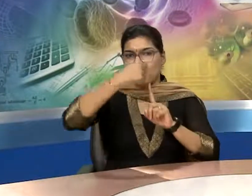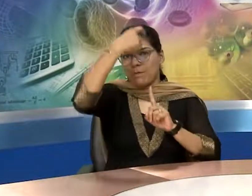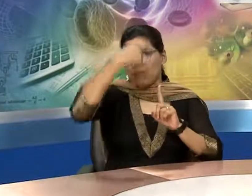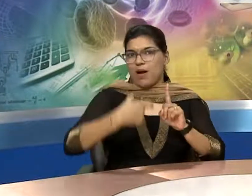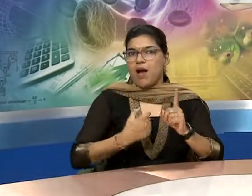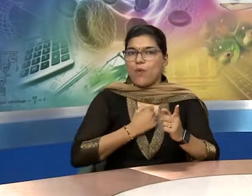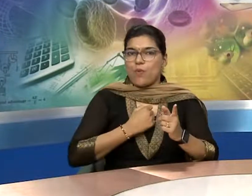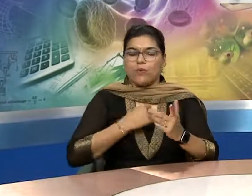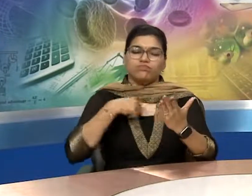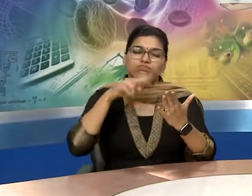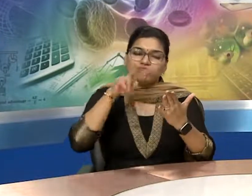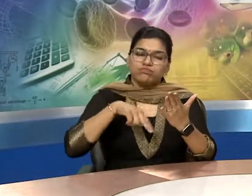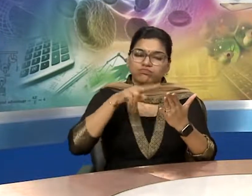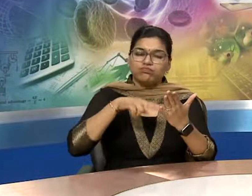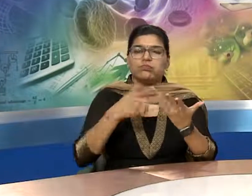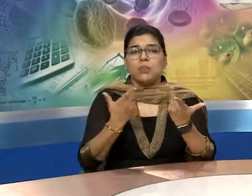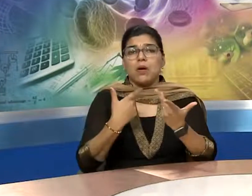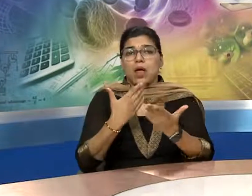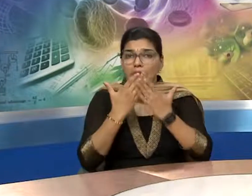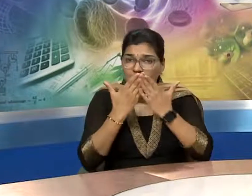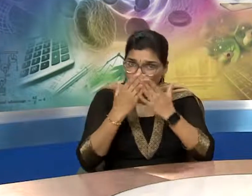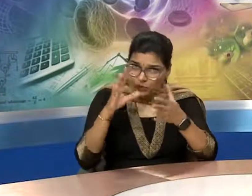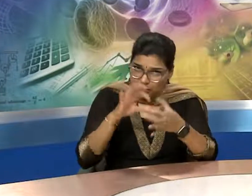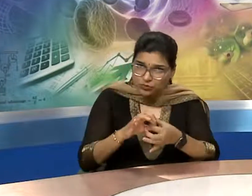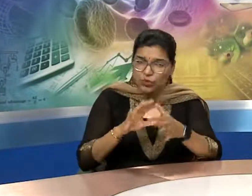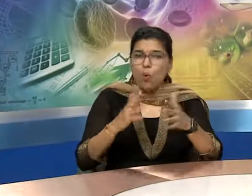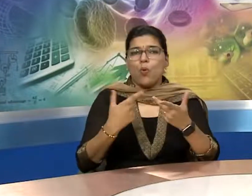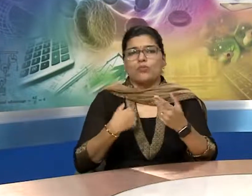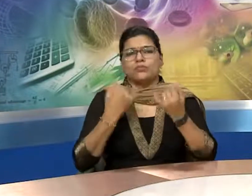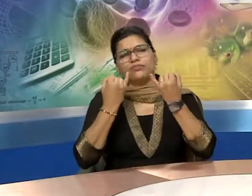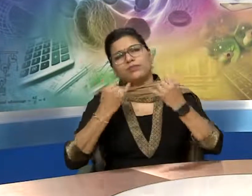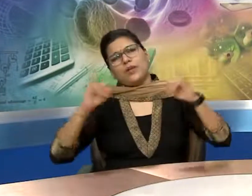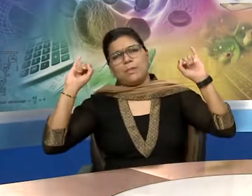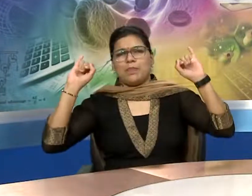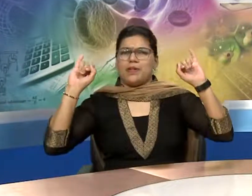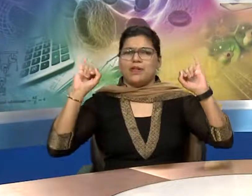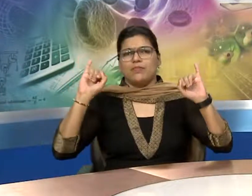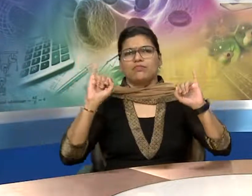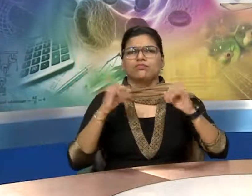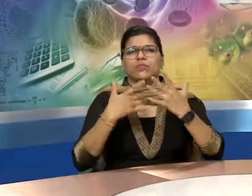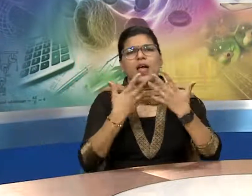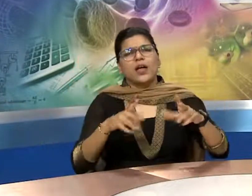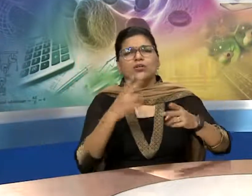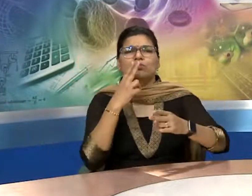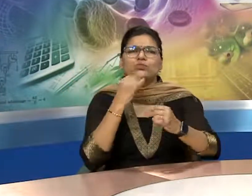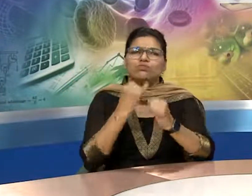which we need the thing to be kept. So the place